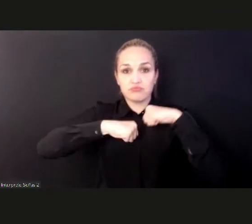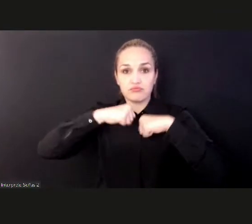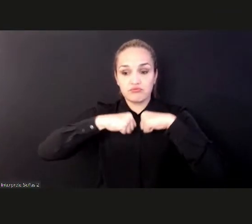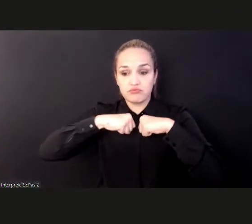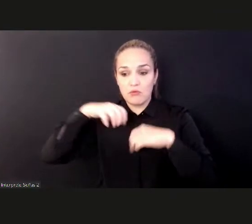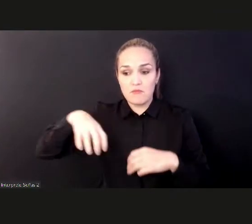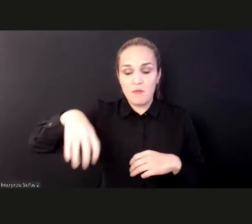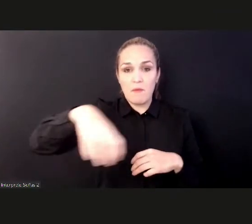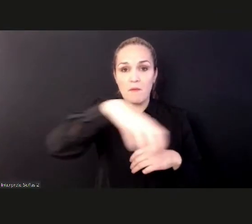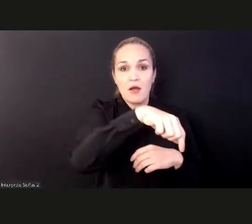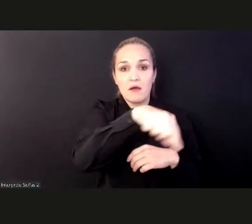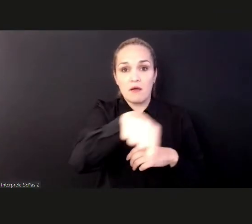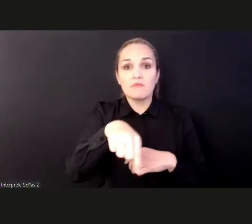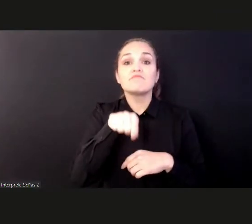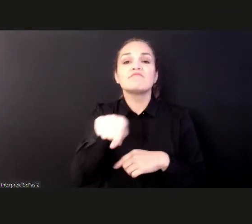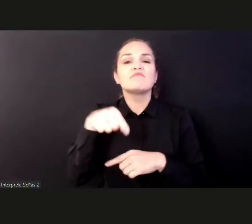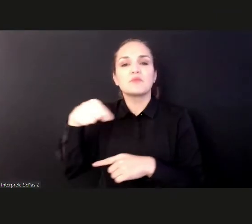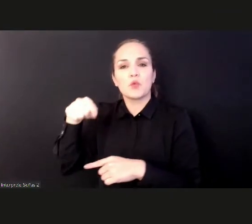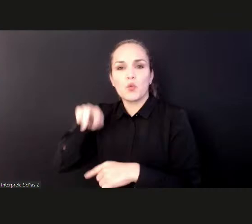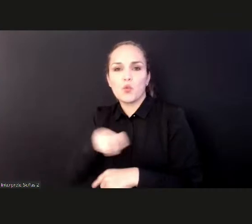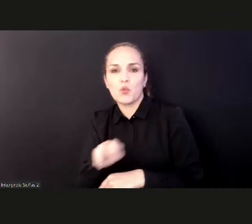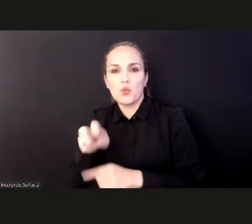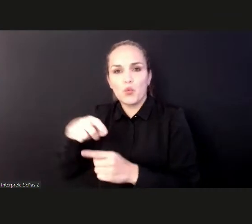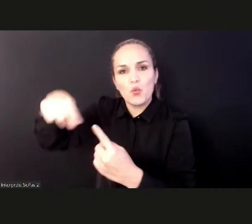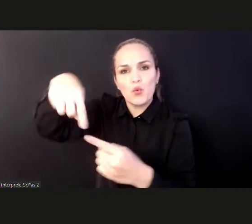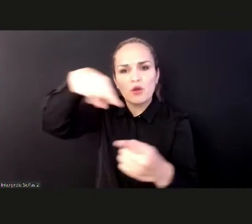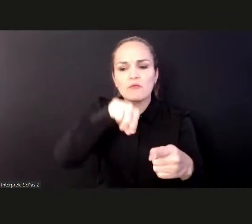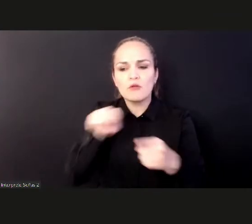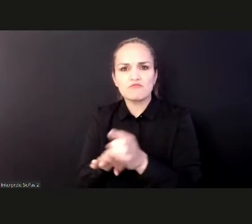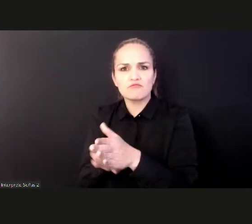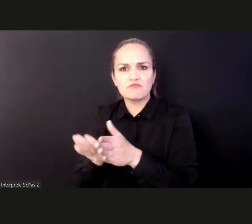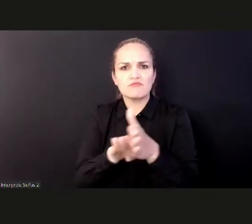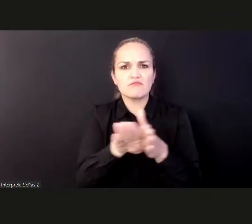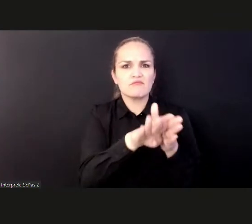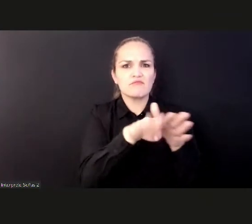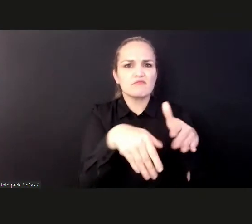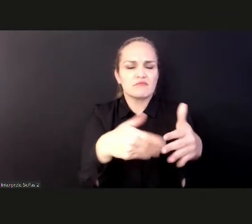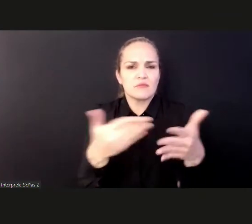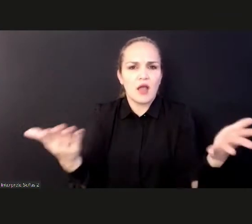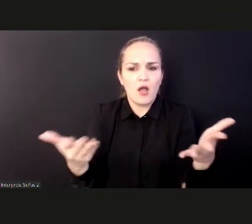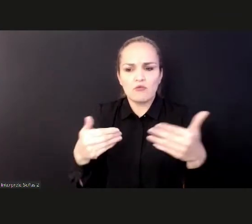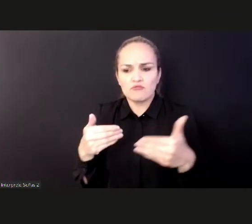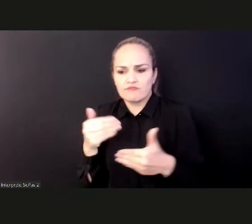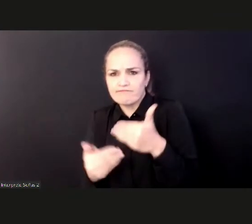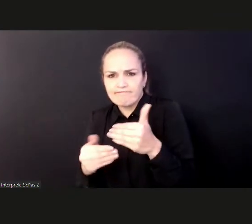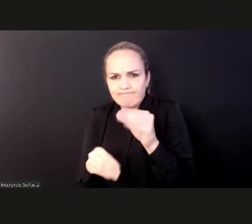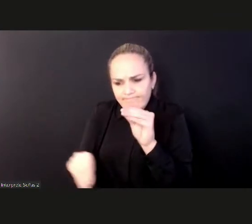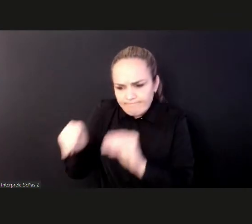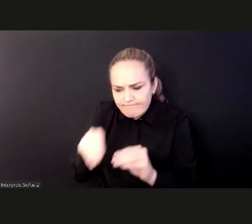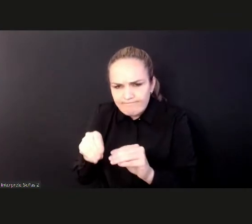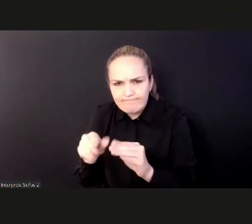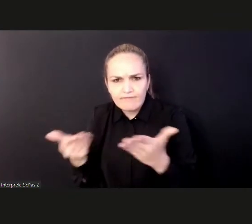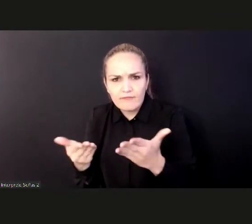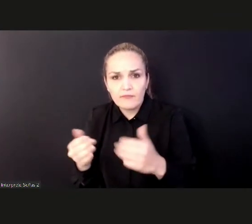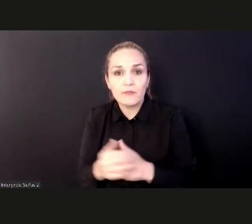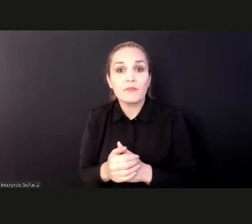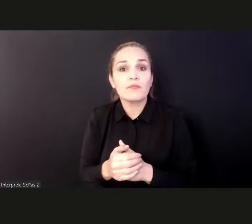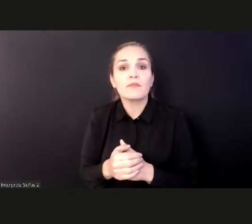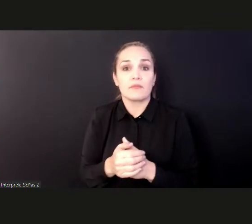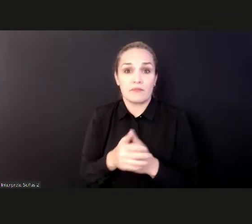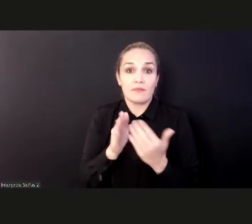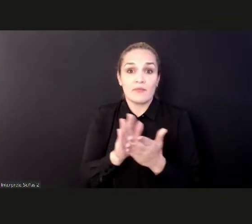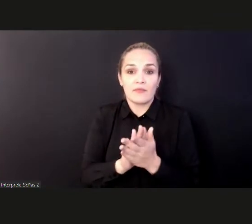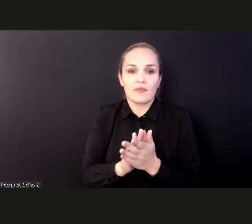local communities in Africa? And maybe also add something about trends in tourism, the tourism recovery in your respective